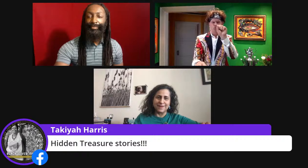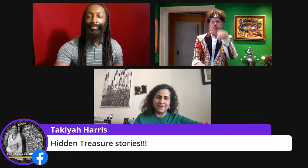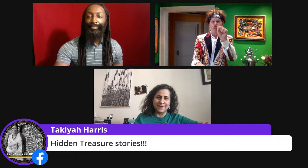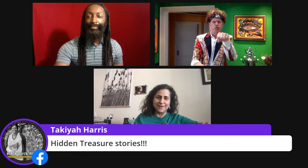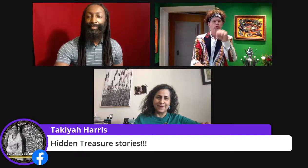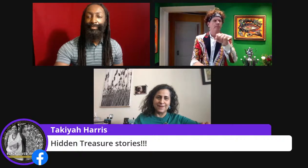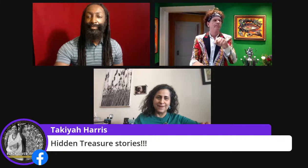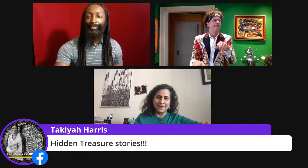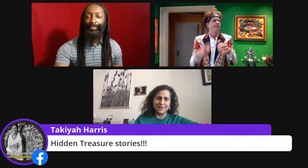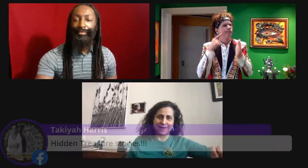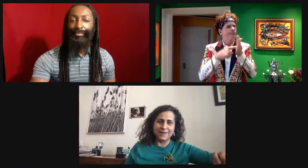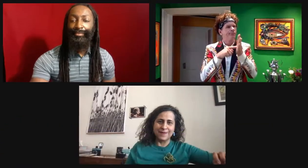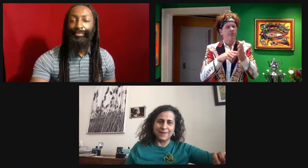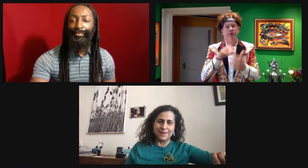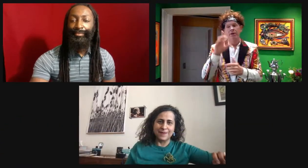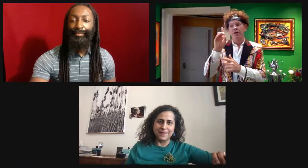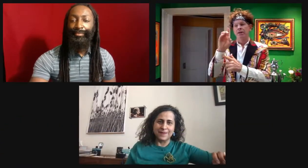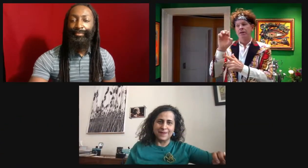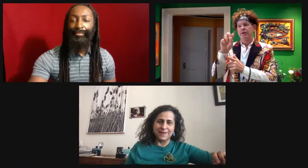My love for deaf art is mixed, yes.